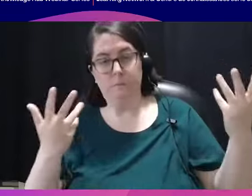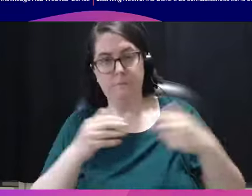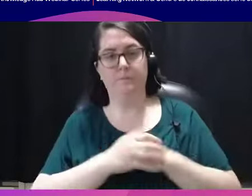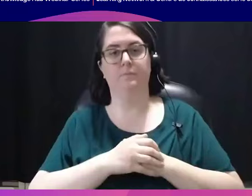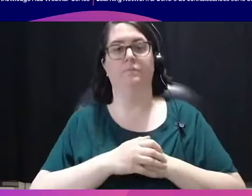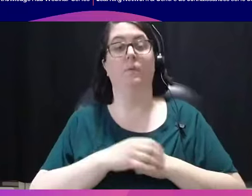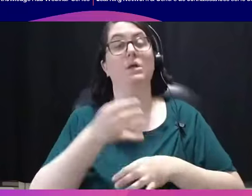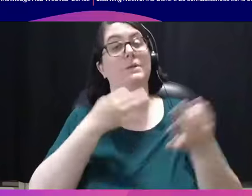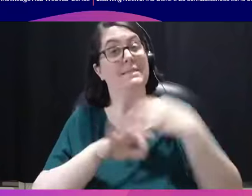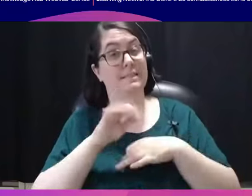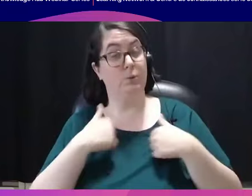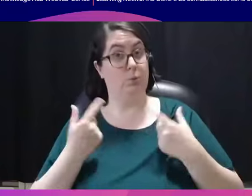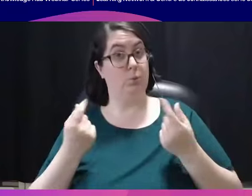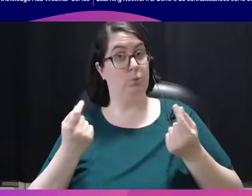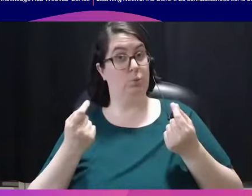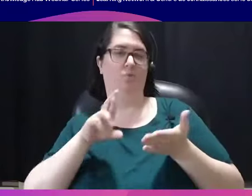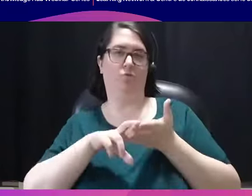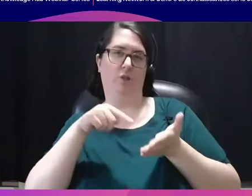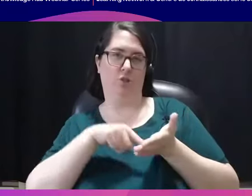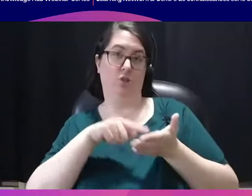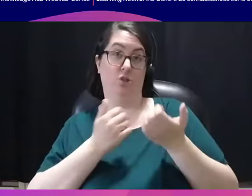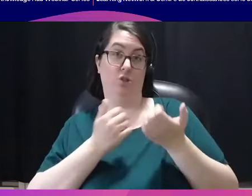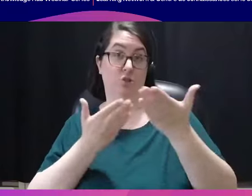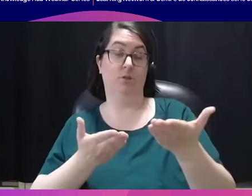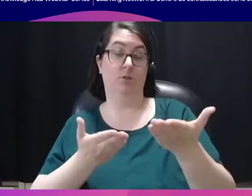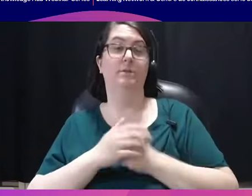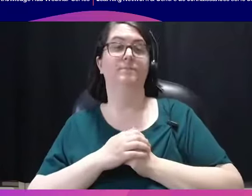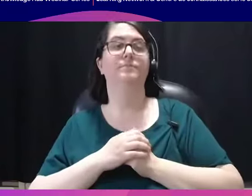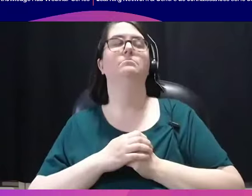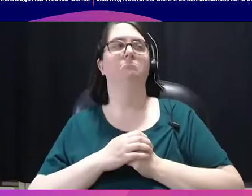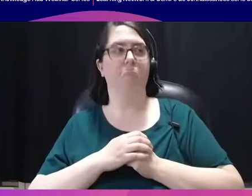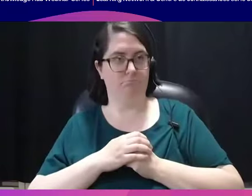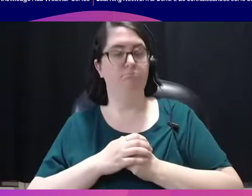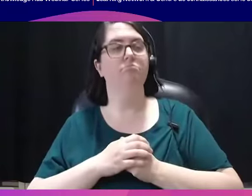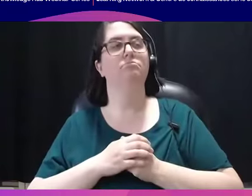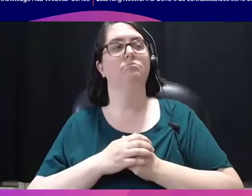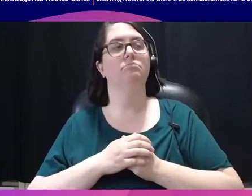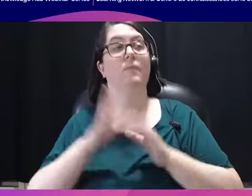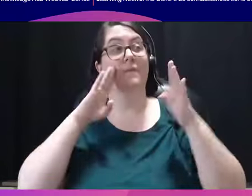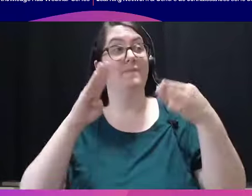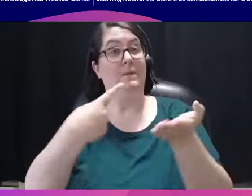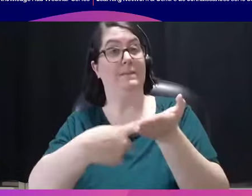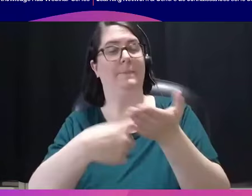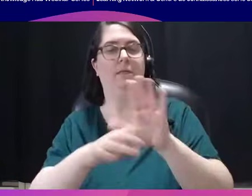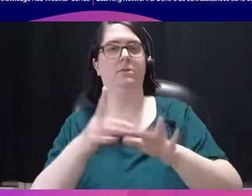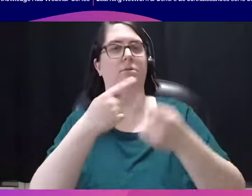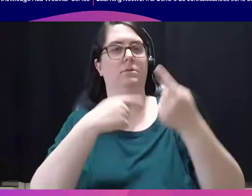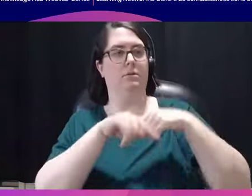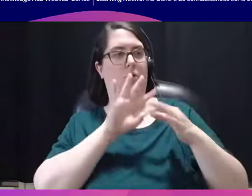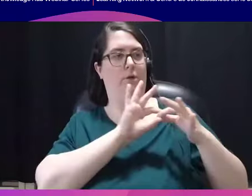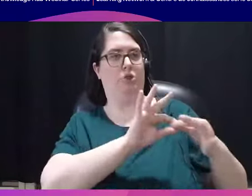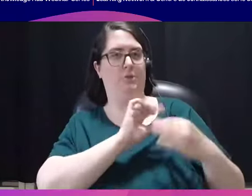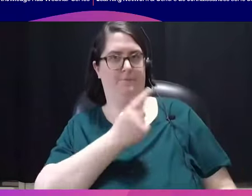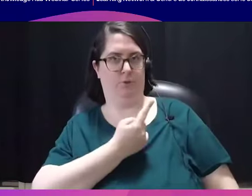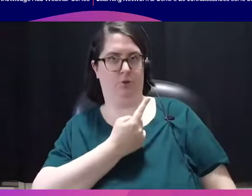Instead, scholars and practitioners suggest to start by first building rapport, a relationship with the client, by